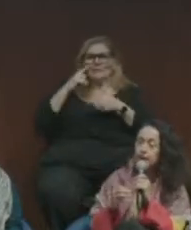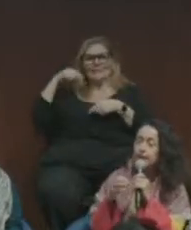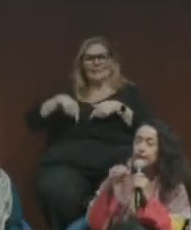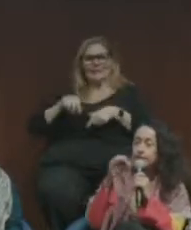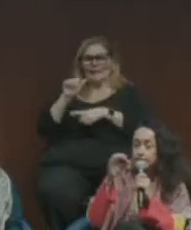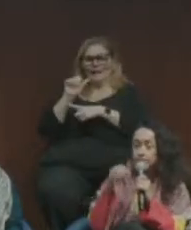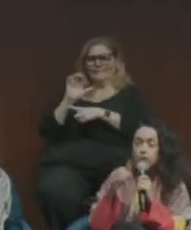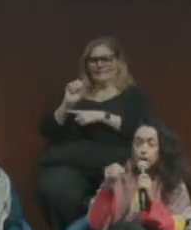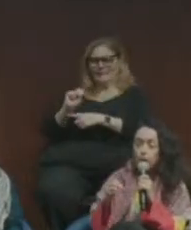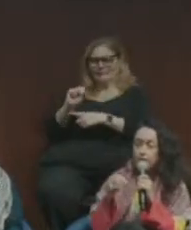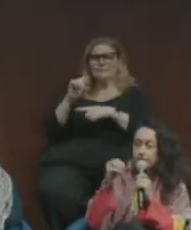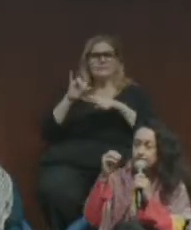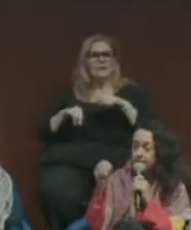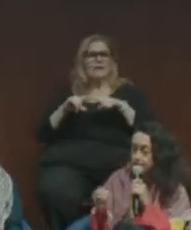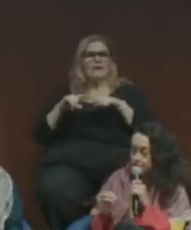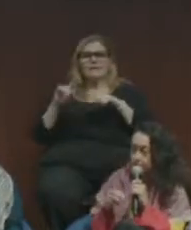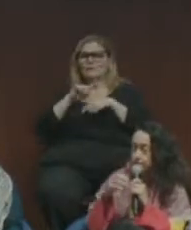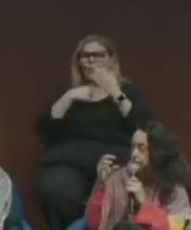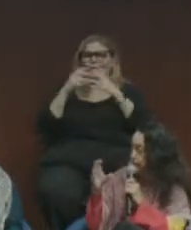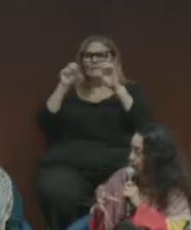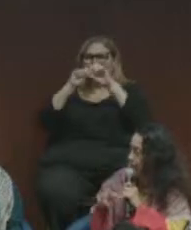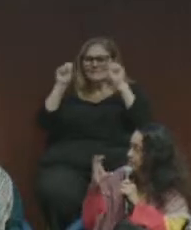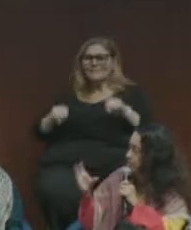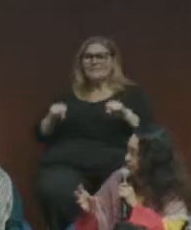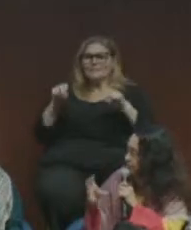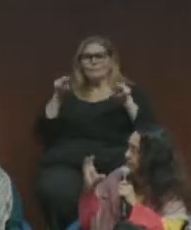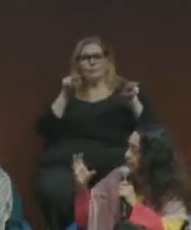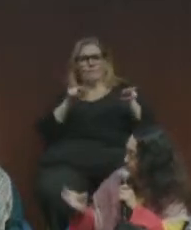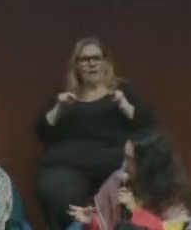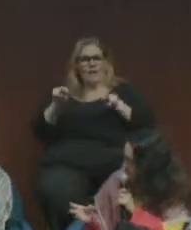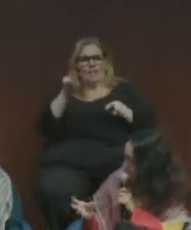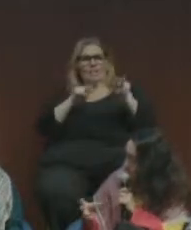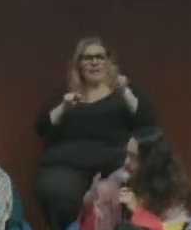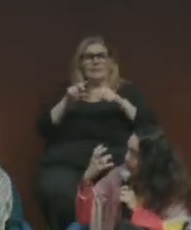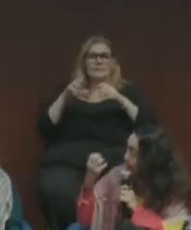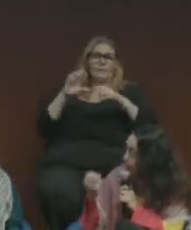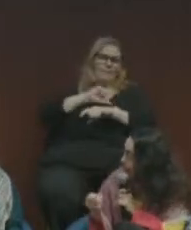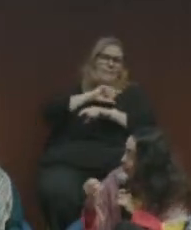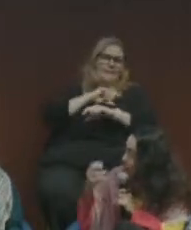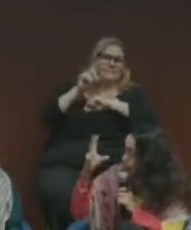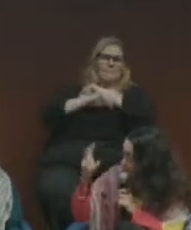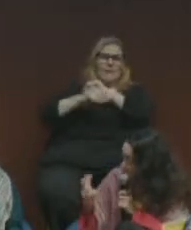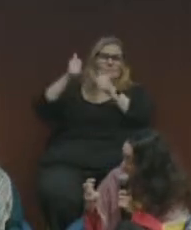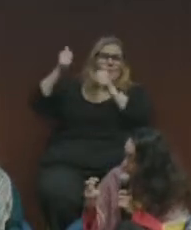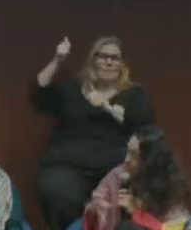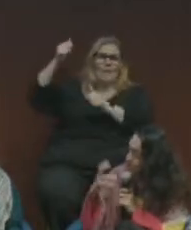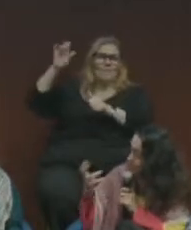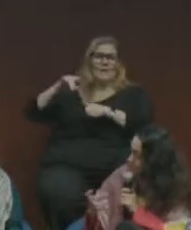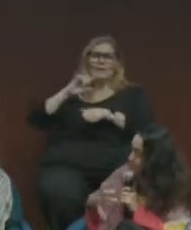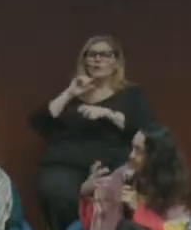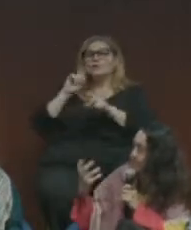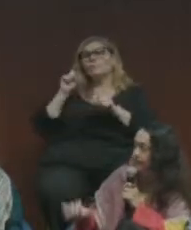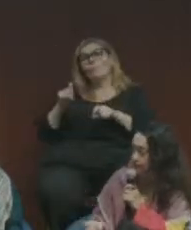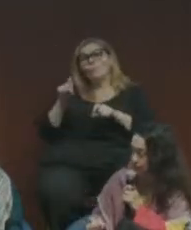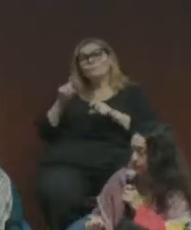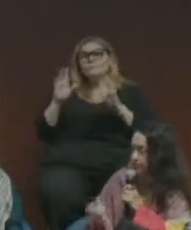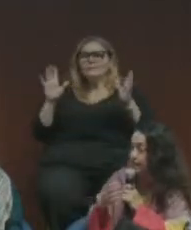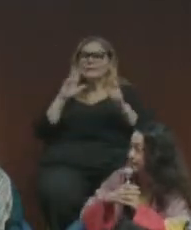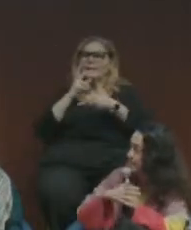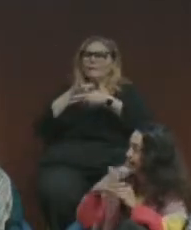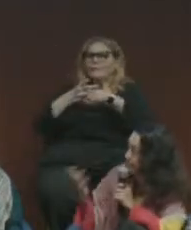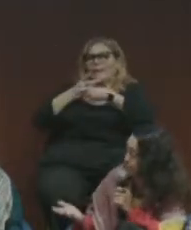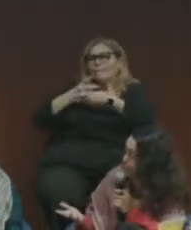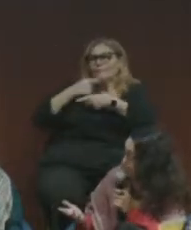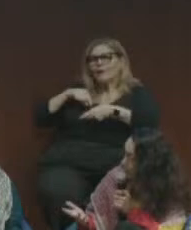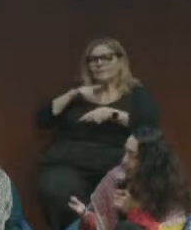ACS. These are all these systems of surveillance, policing, and punishment from above that are supposedly the systems that care for us.